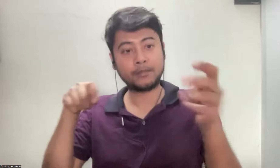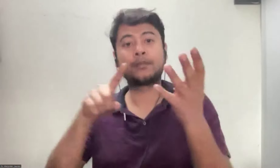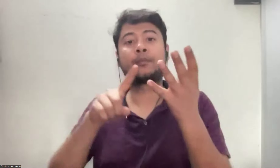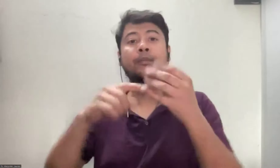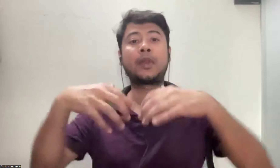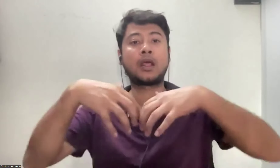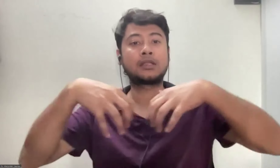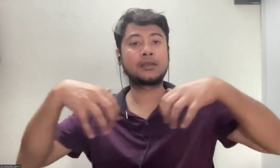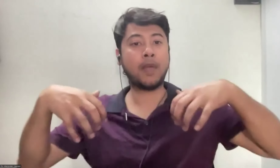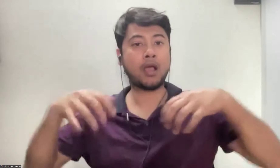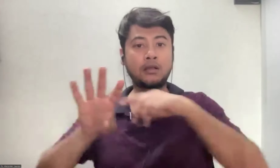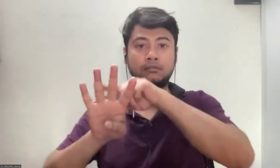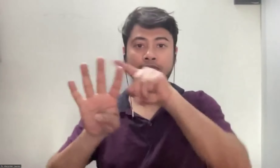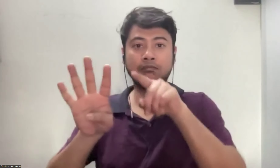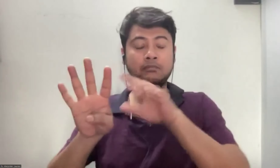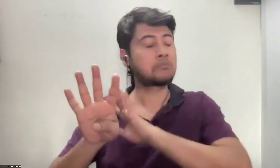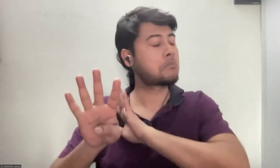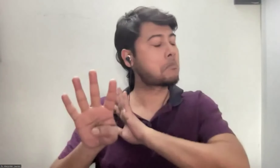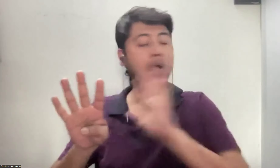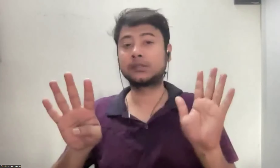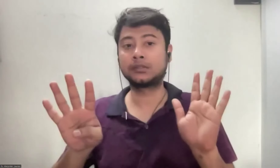very careful on those things.